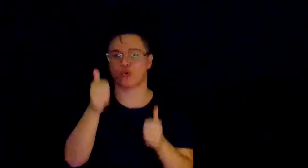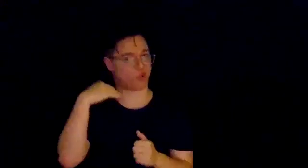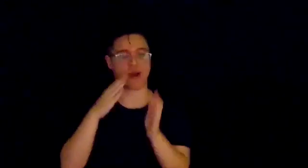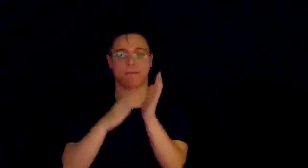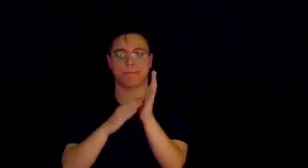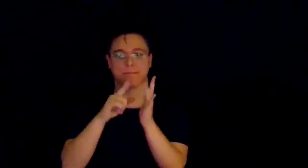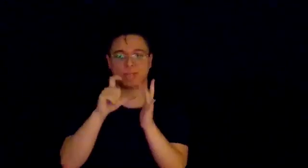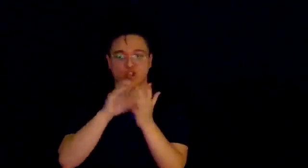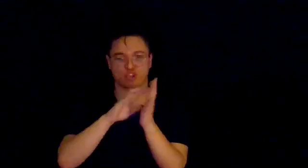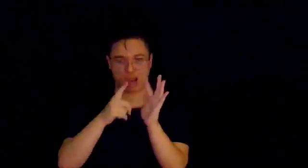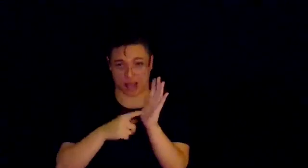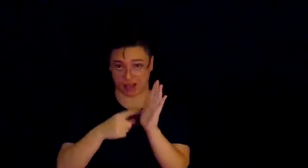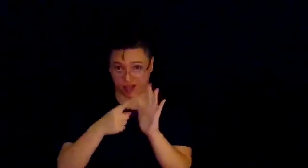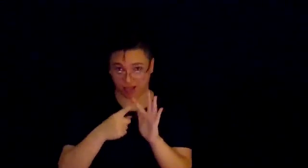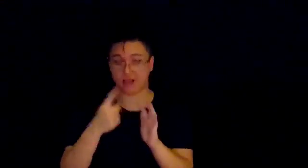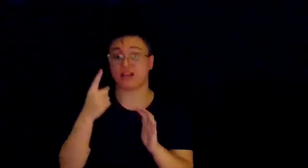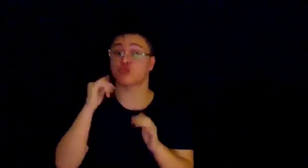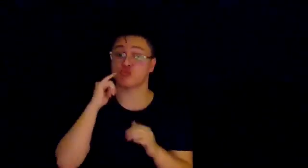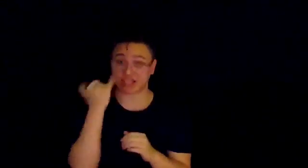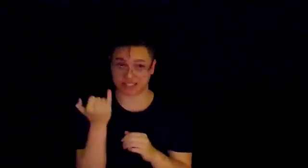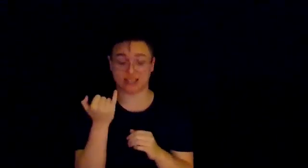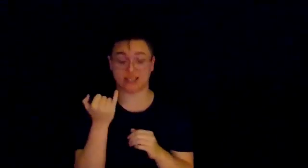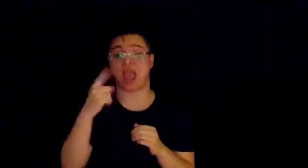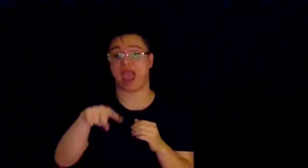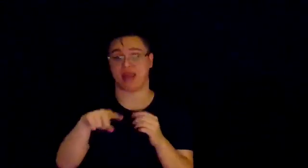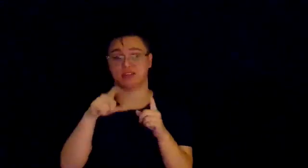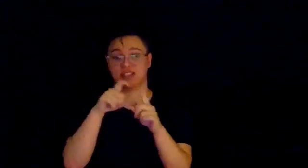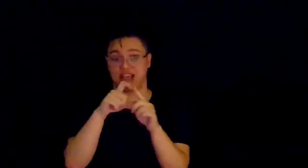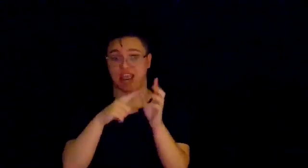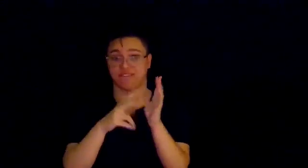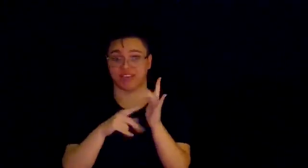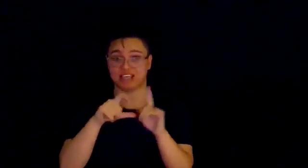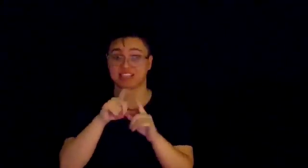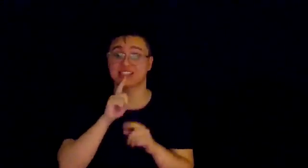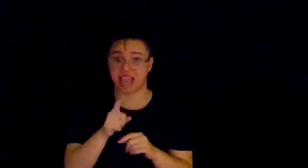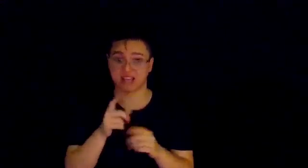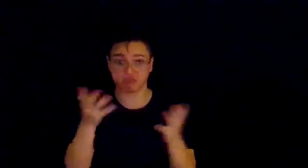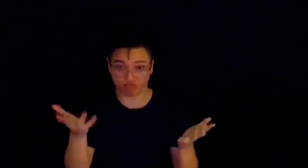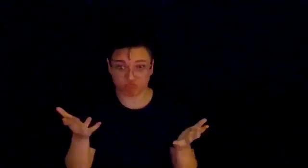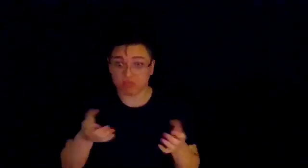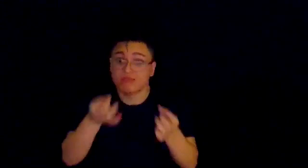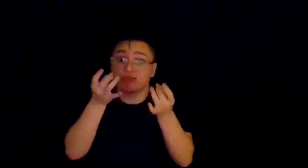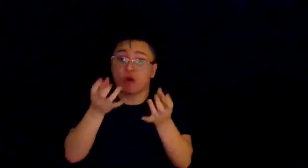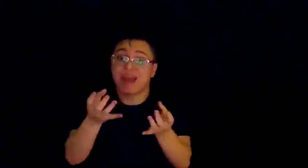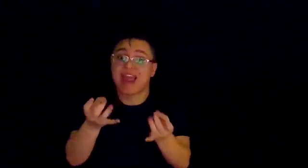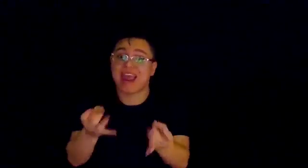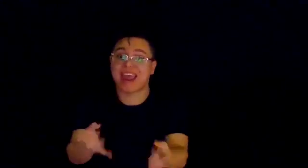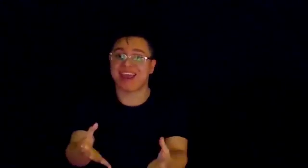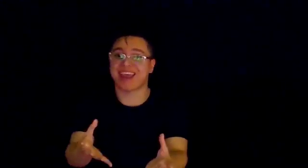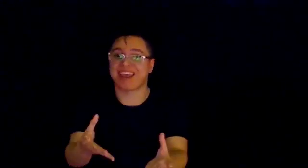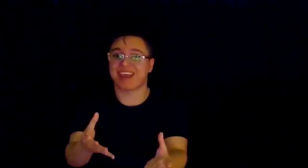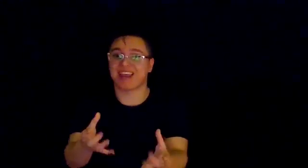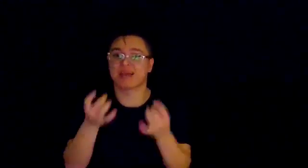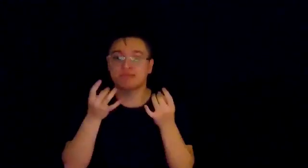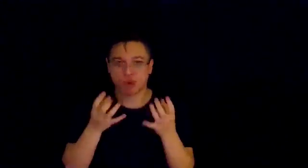It's a lot, but it's really good, as Michelle said before, and Justin and David, to